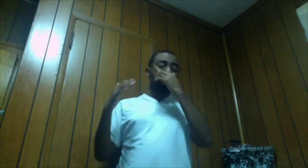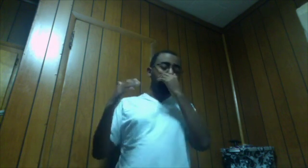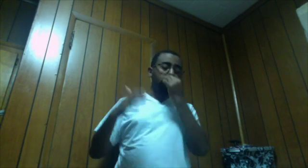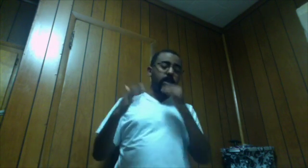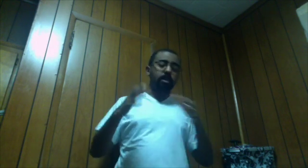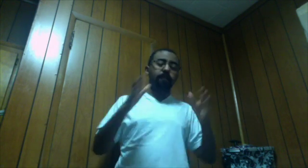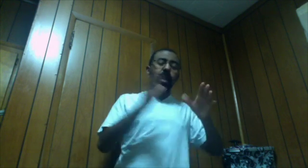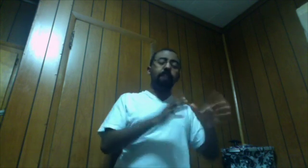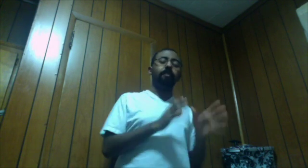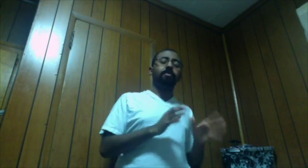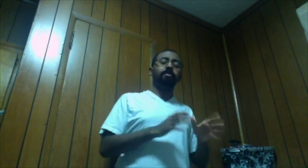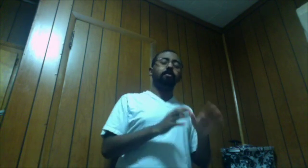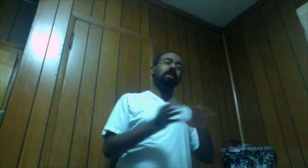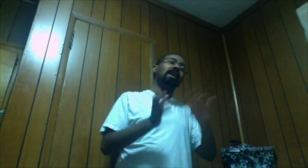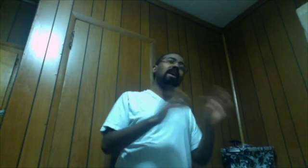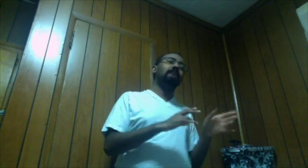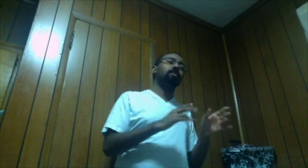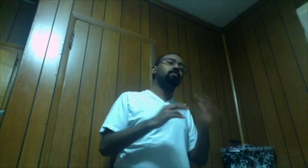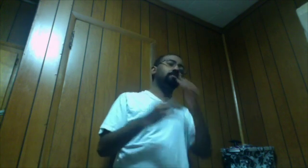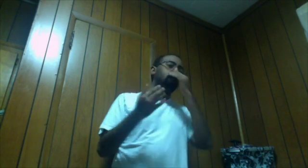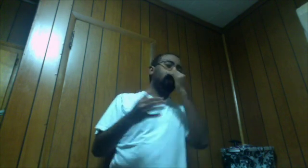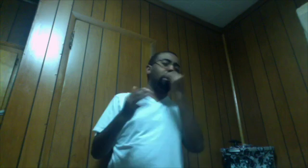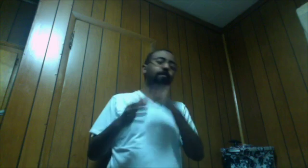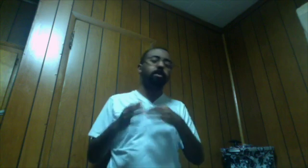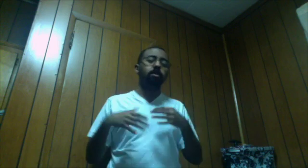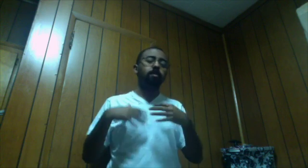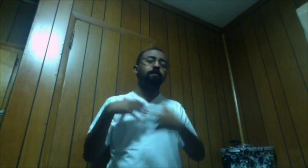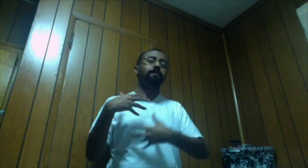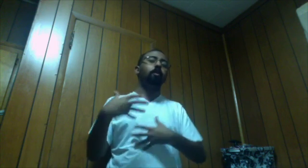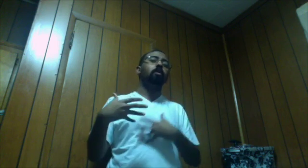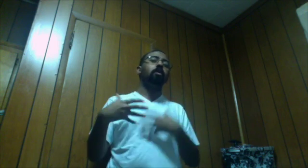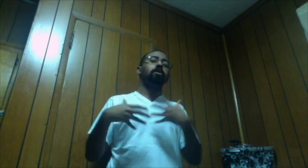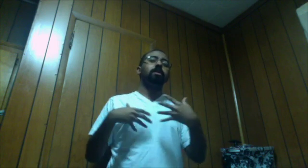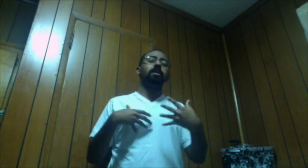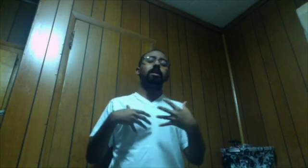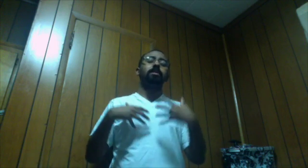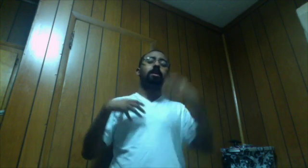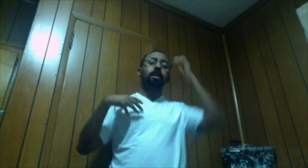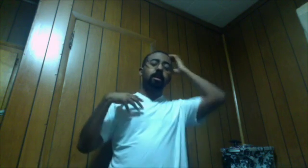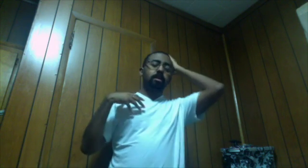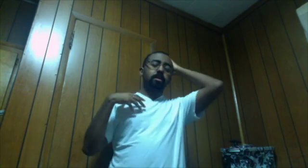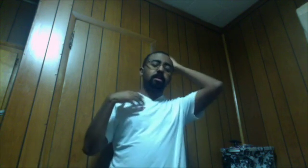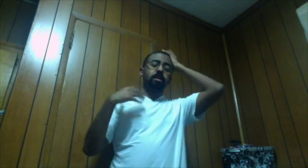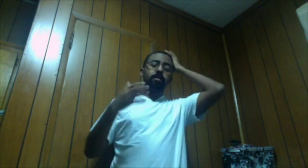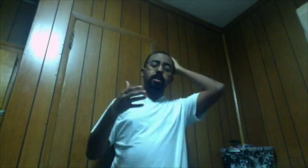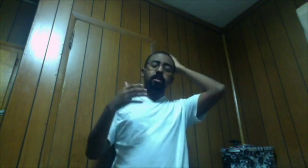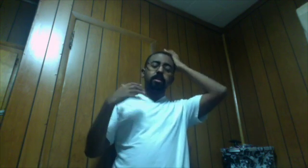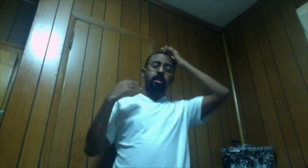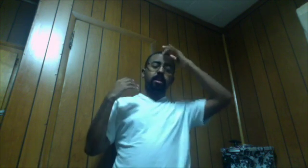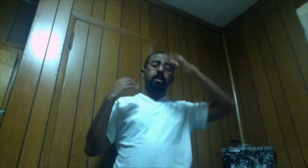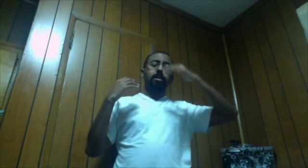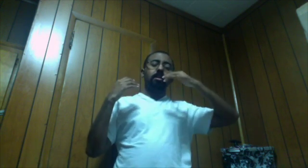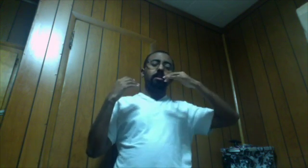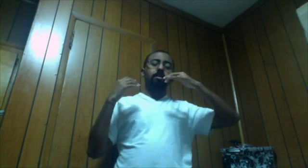feel as if not halfway through, but around episode 4 or 6, the series